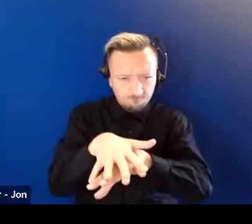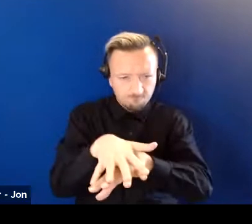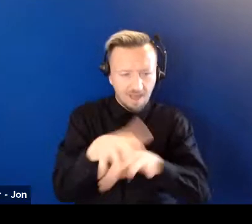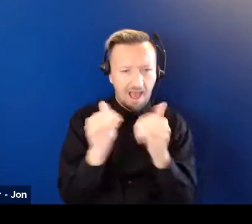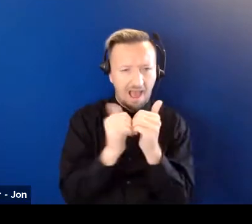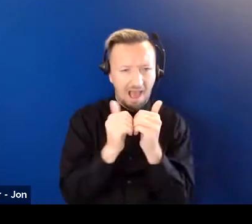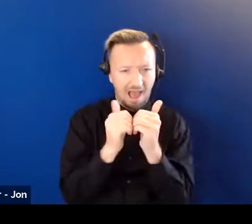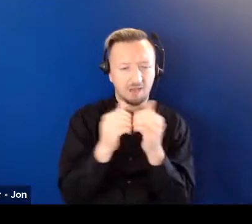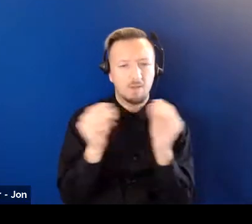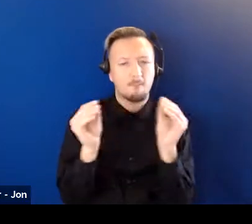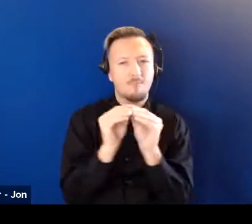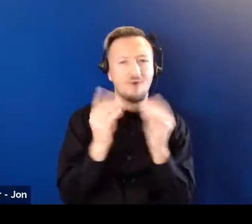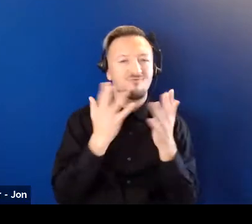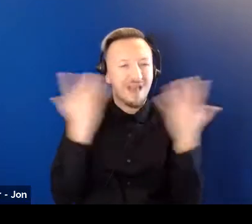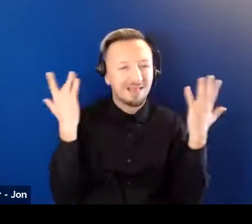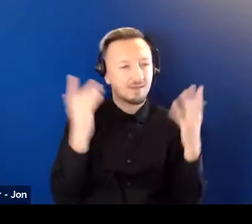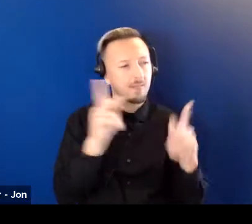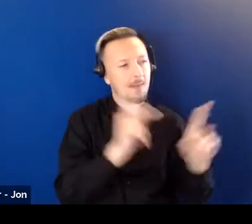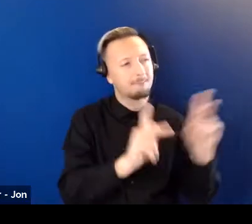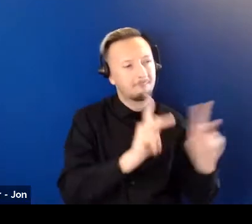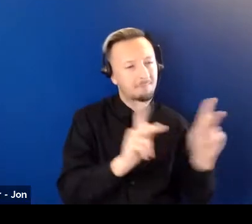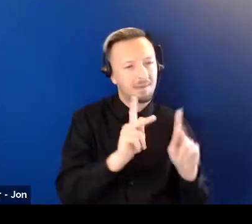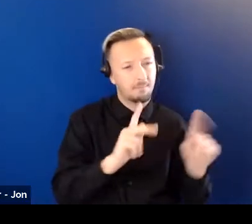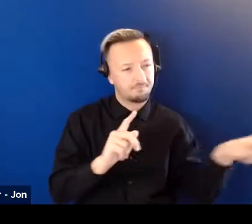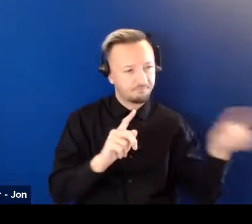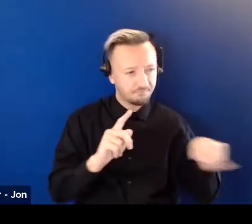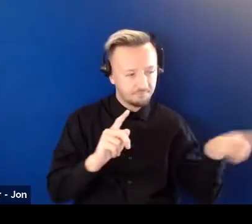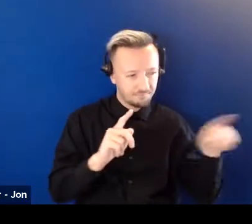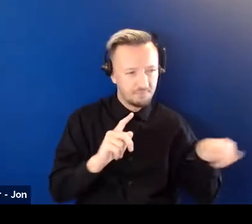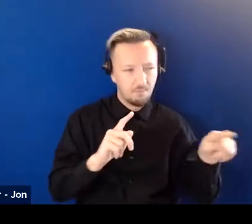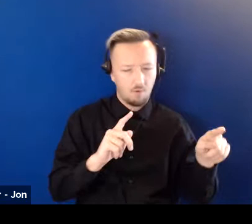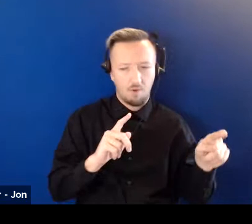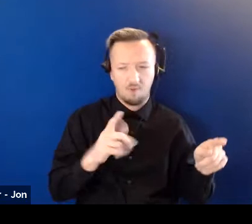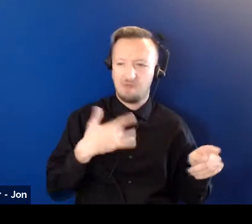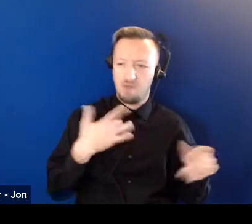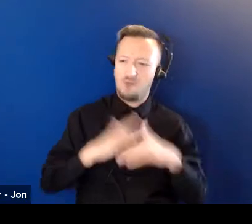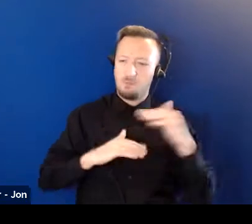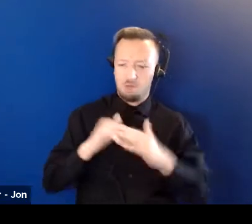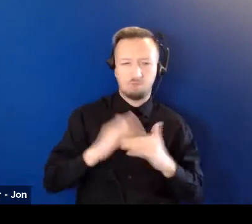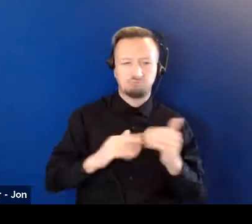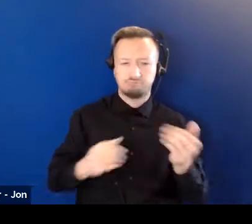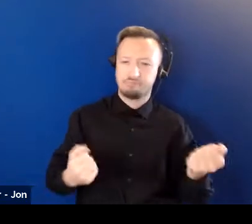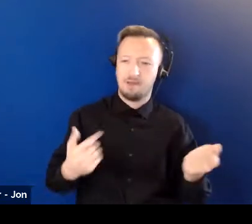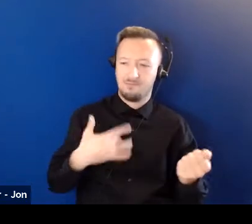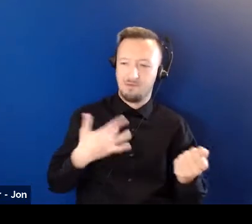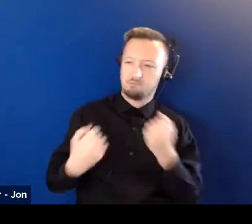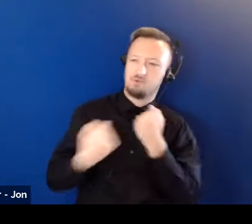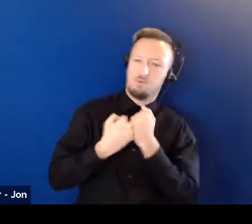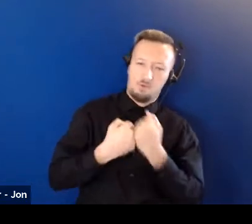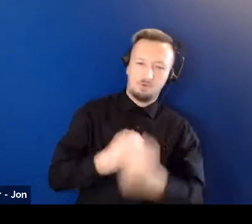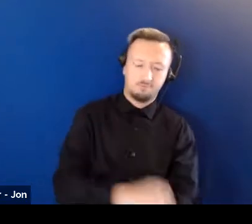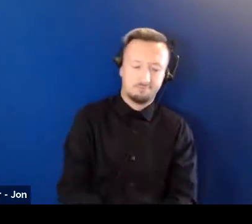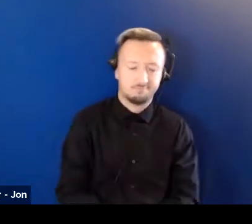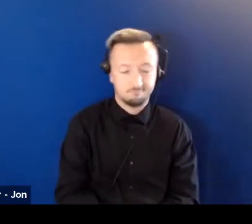a more user-friendly system for the people the mutual people that we serve. Awesome. Thanks,